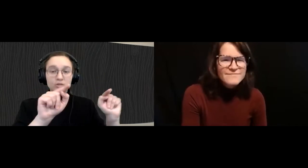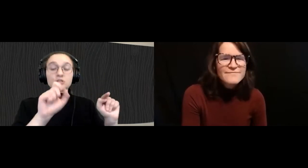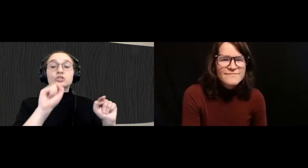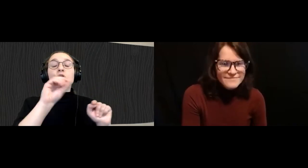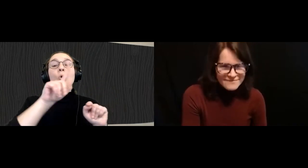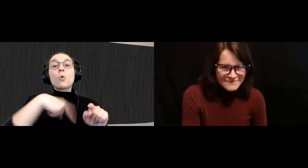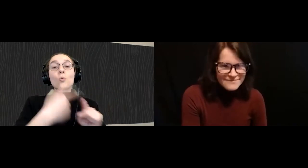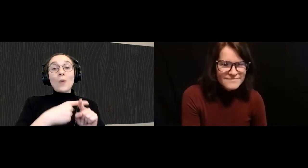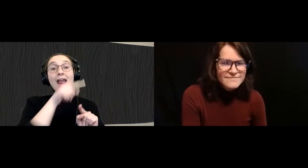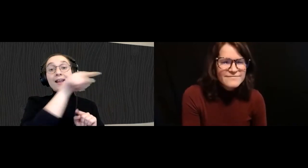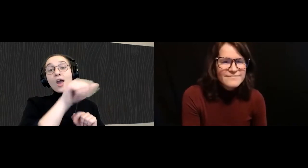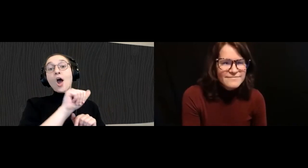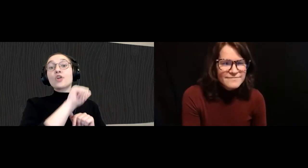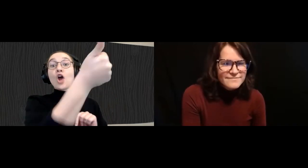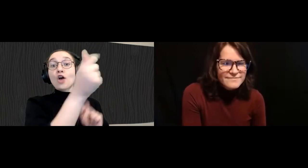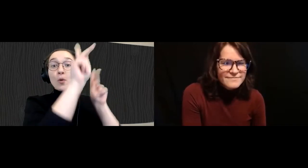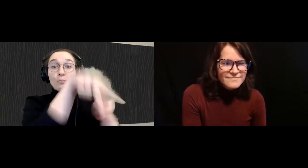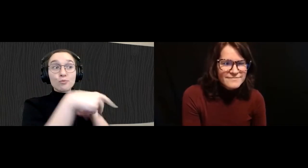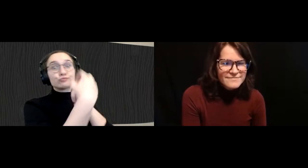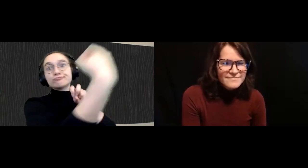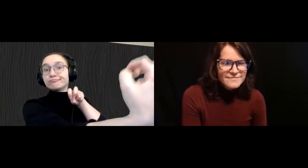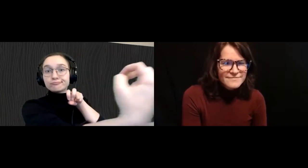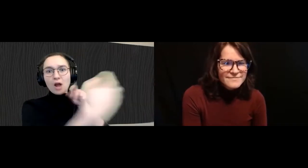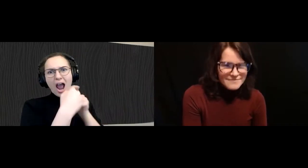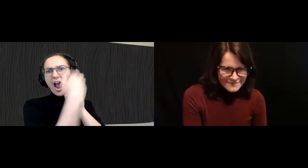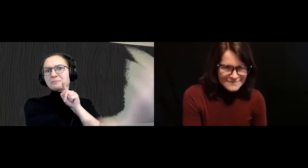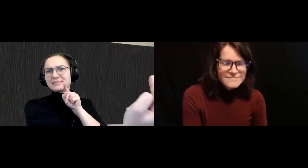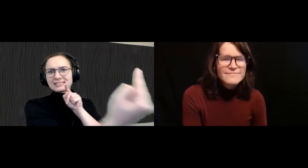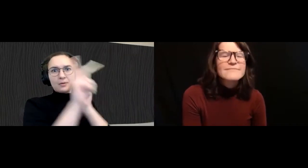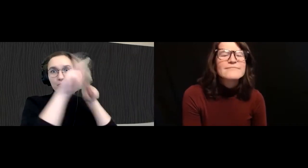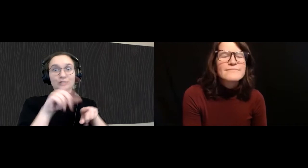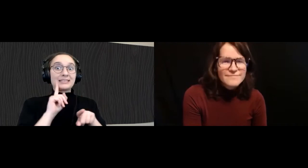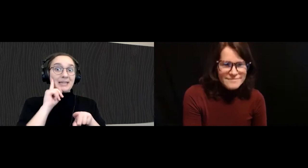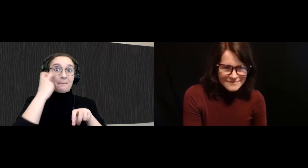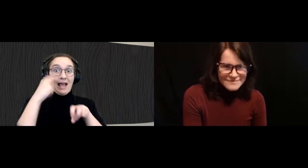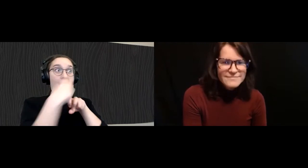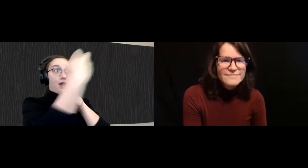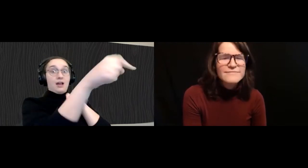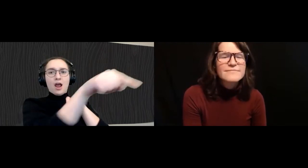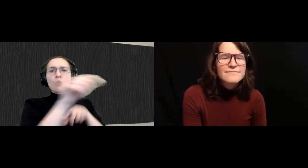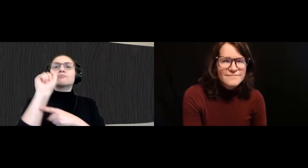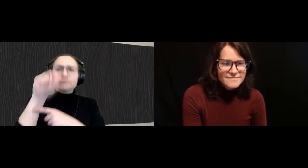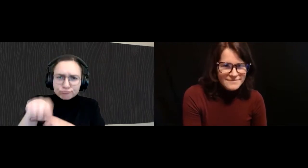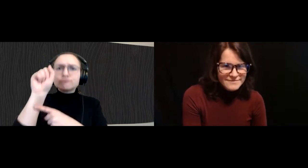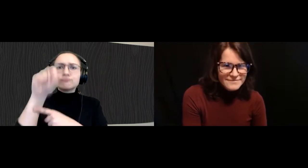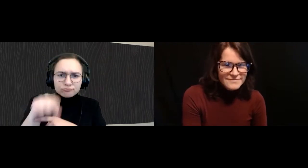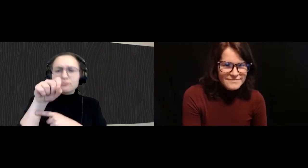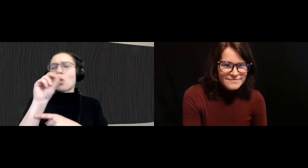their back so that when another person across from them, from the deaf-blind person,